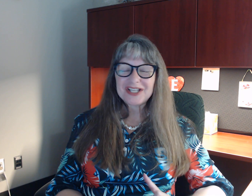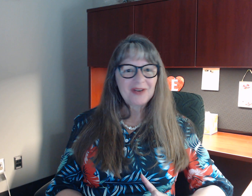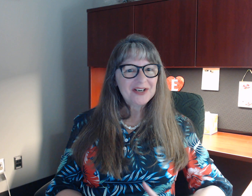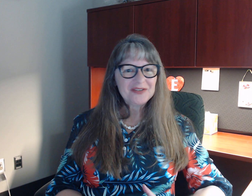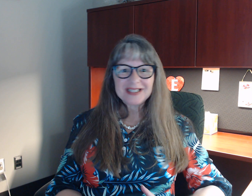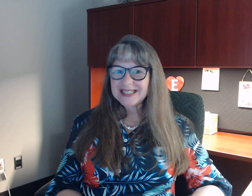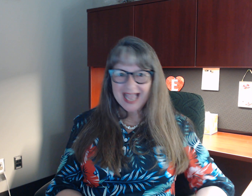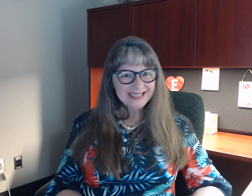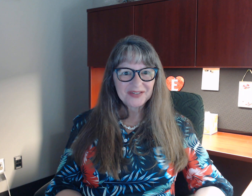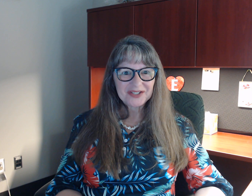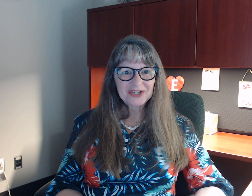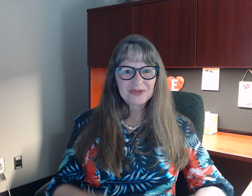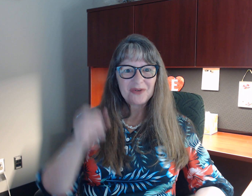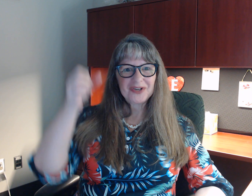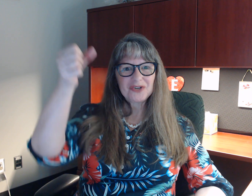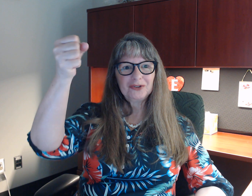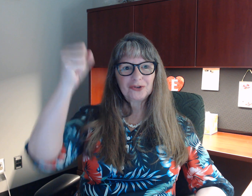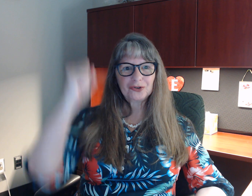I knew exactly where she was going. She went,